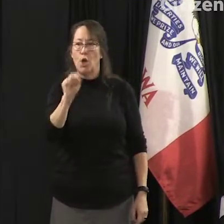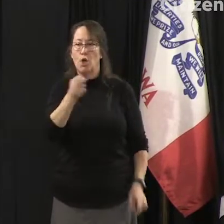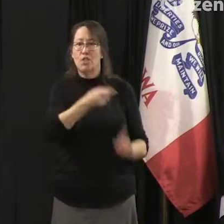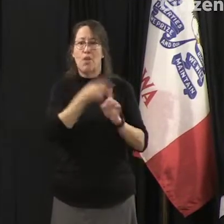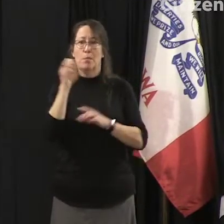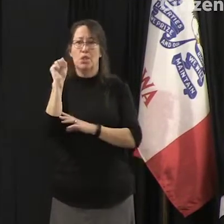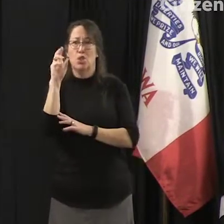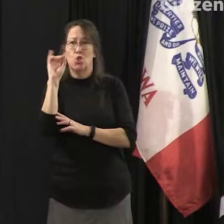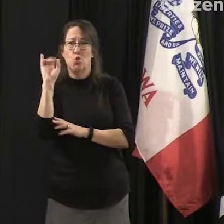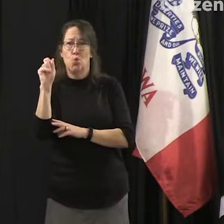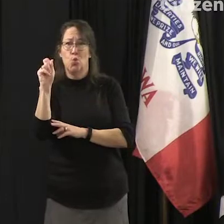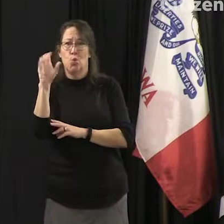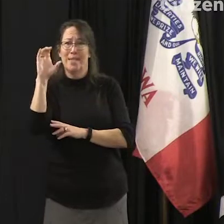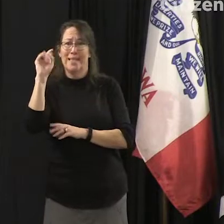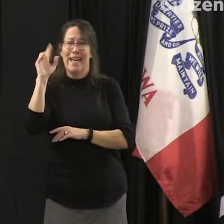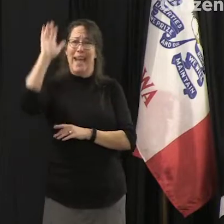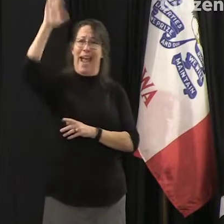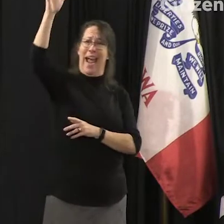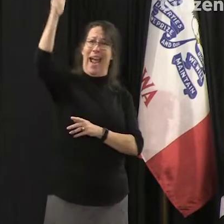Sioux City, for crying out loud.